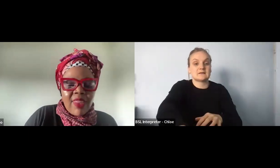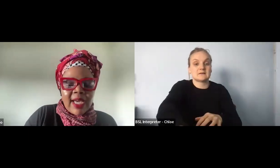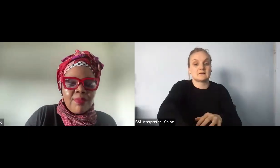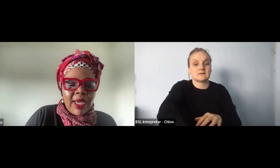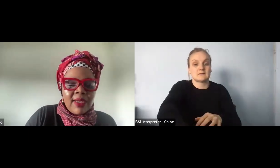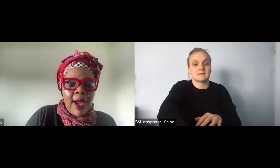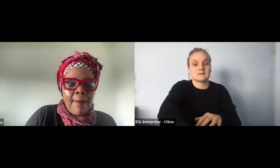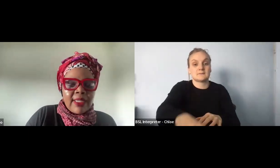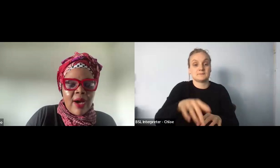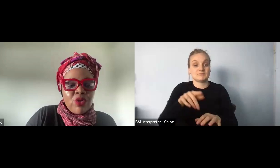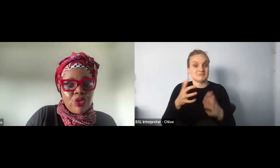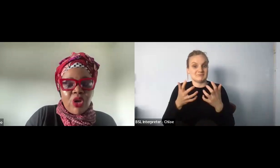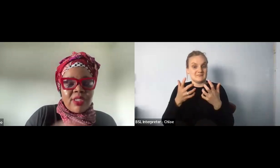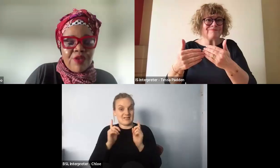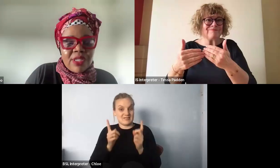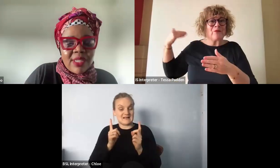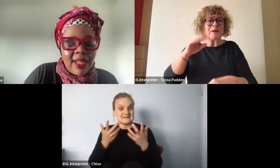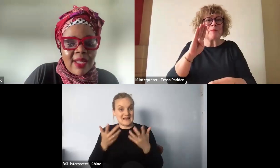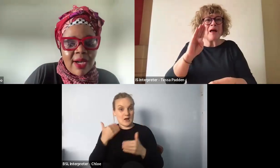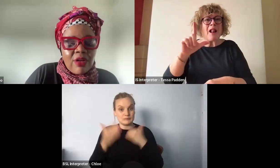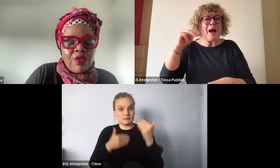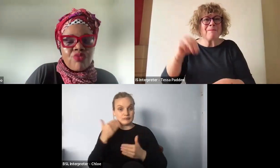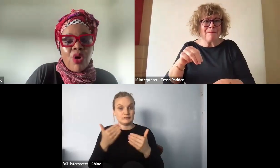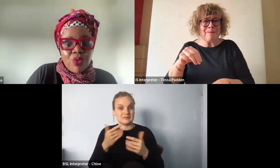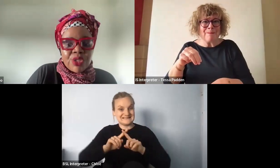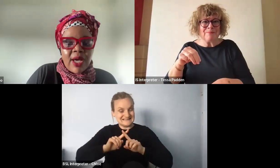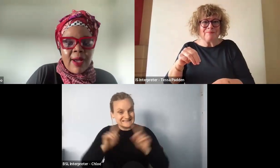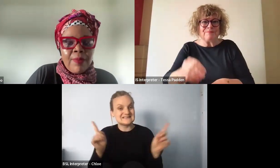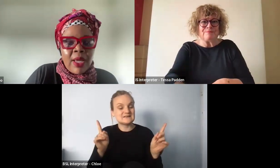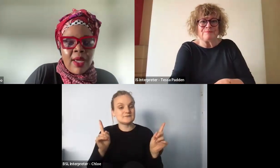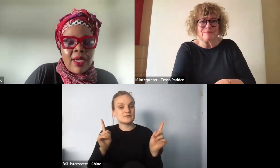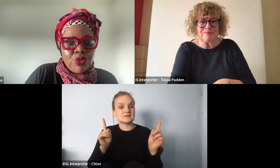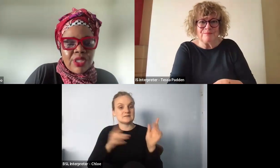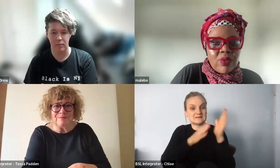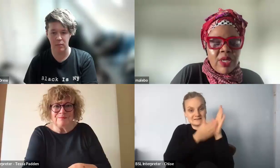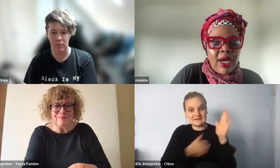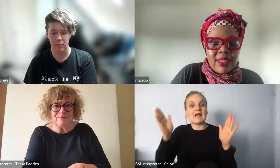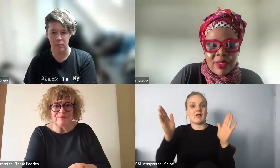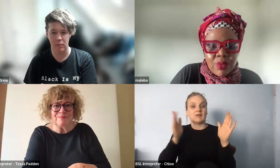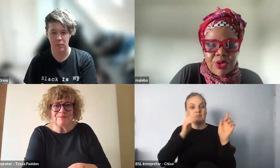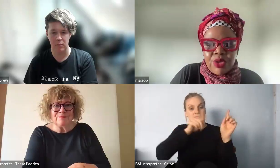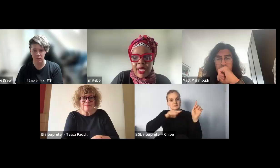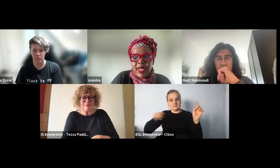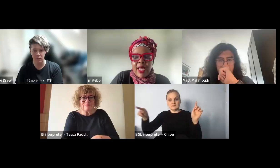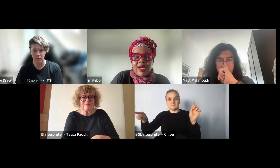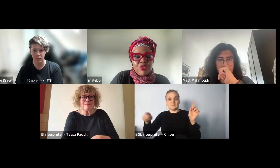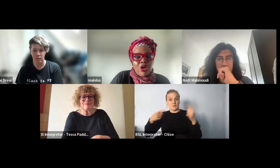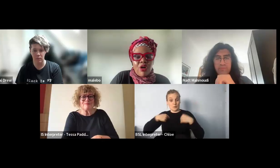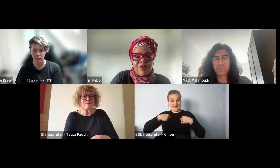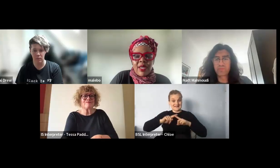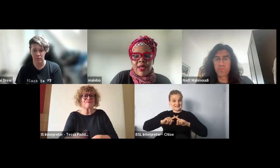problematic that has been, but now used on a different scale, and the kind of gross issues that we are dealt with